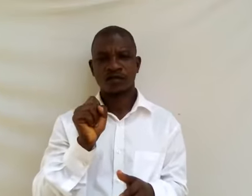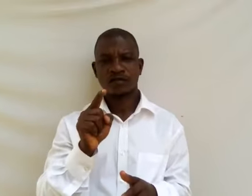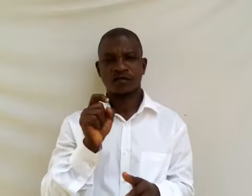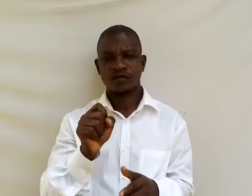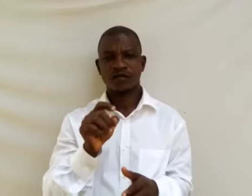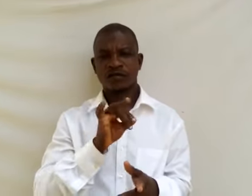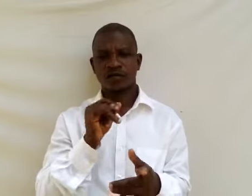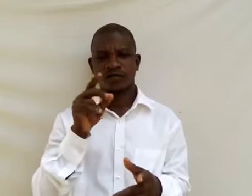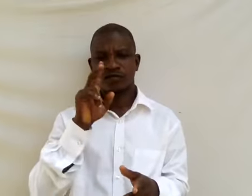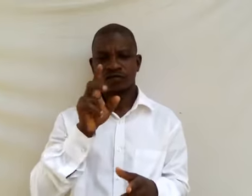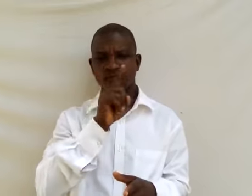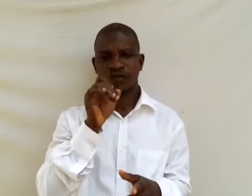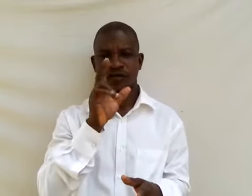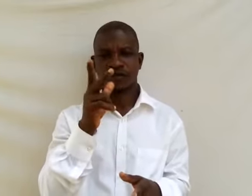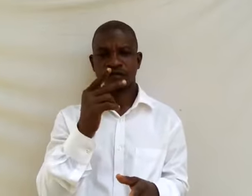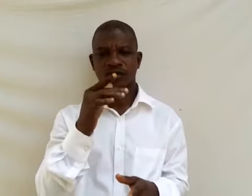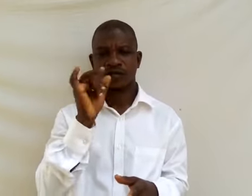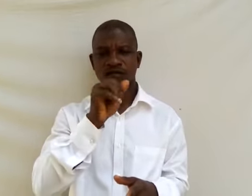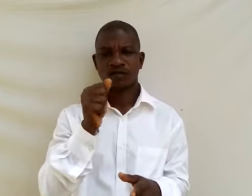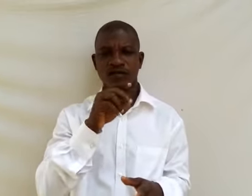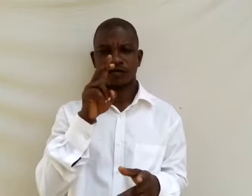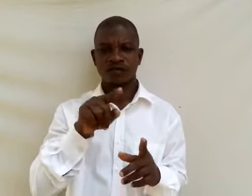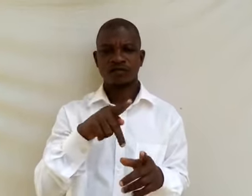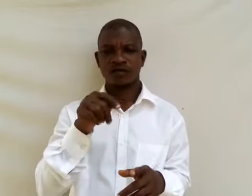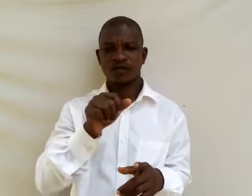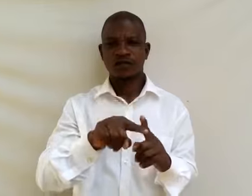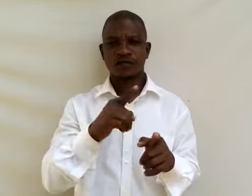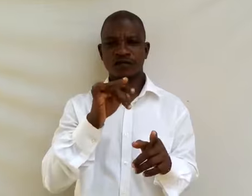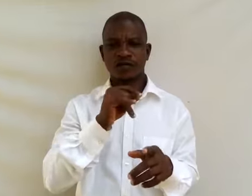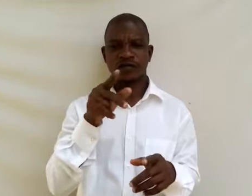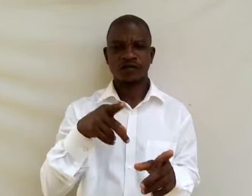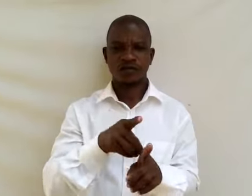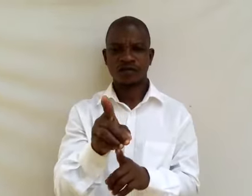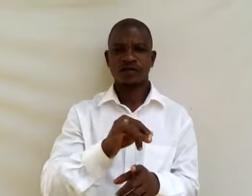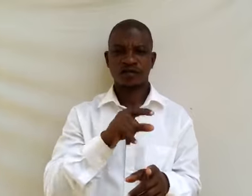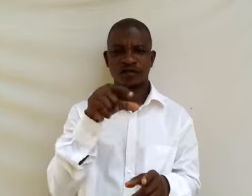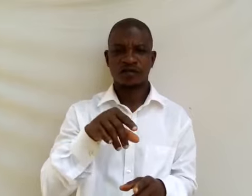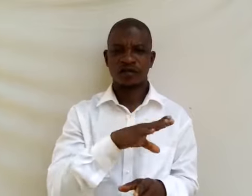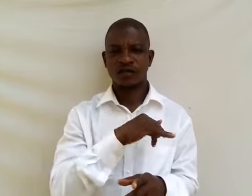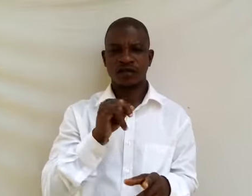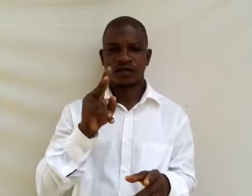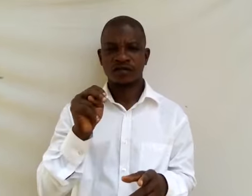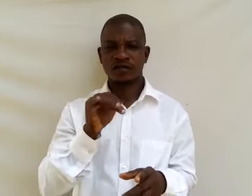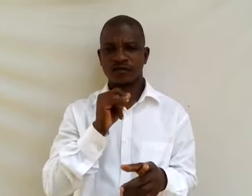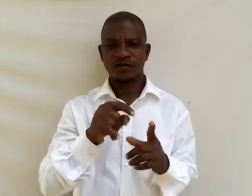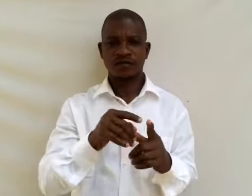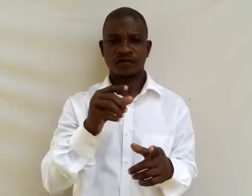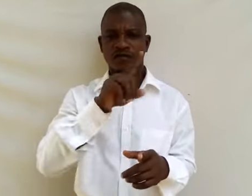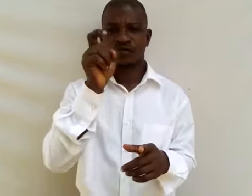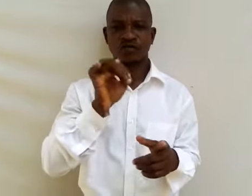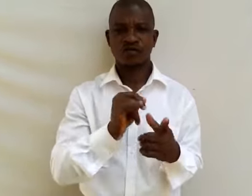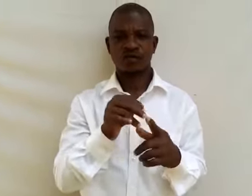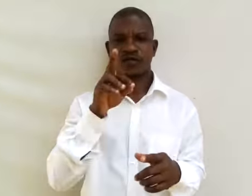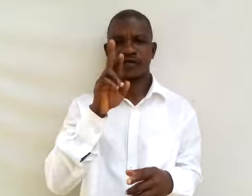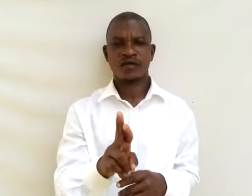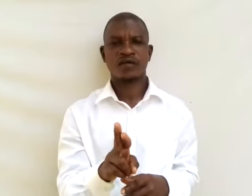13a. P varies directly as Q and inversely as the square of R